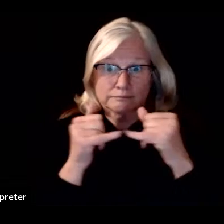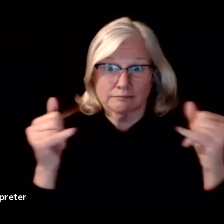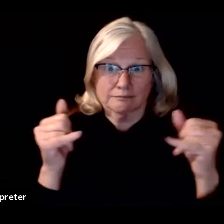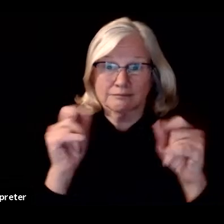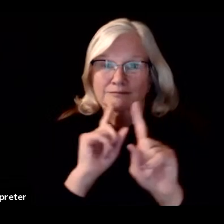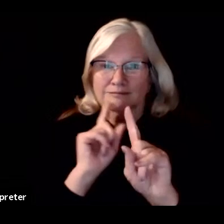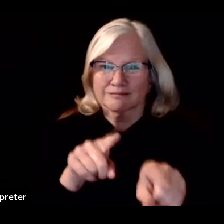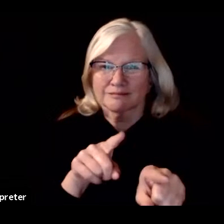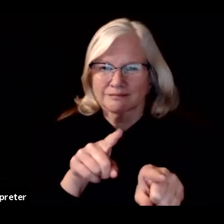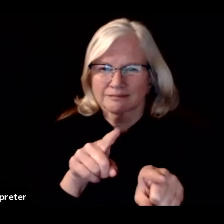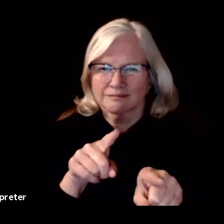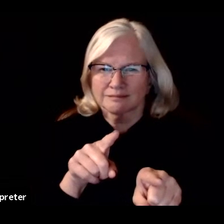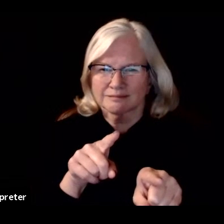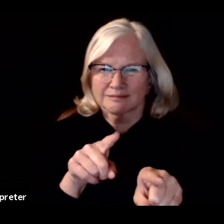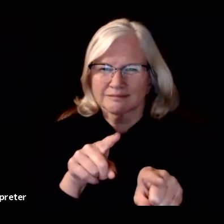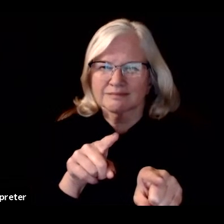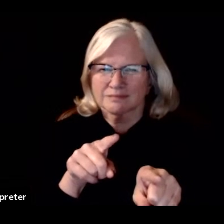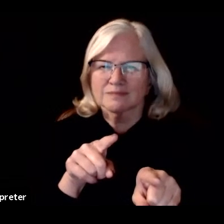that program out statewide.